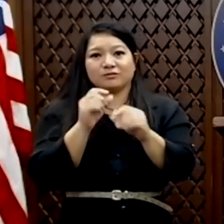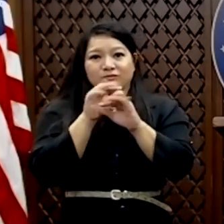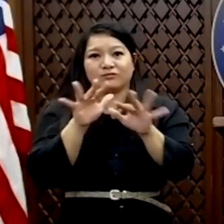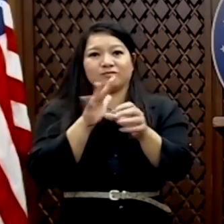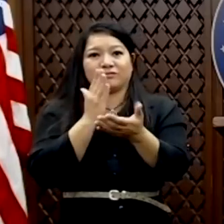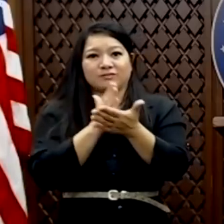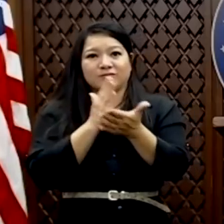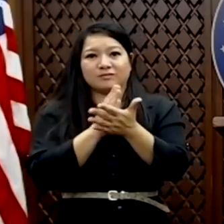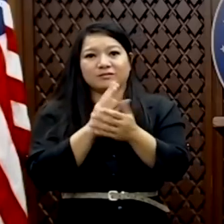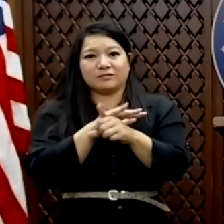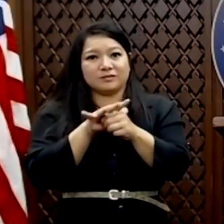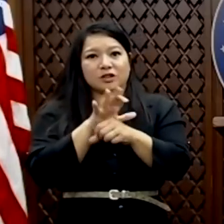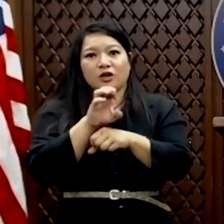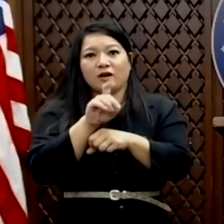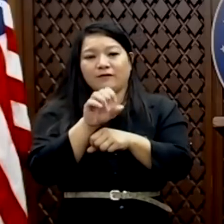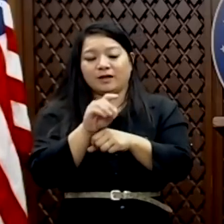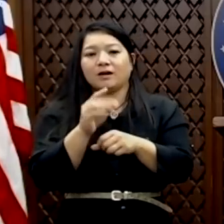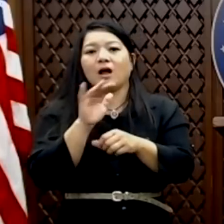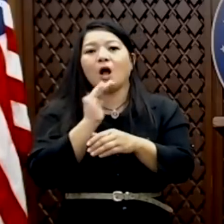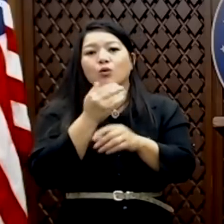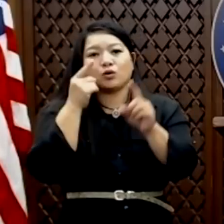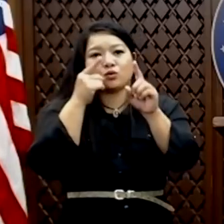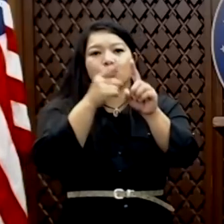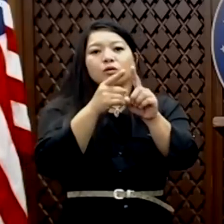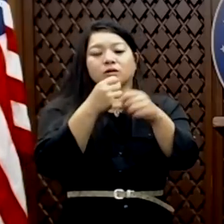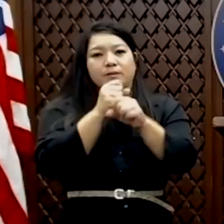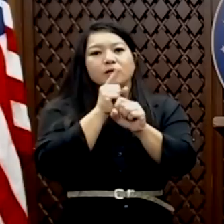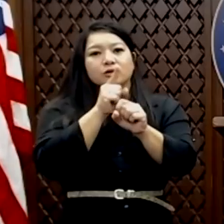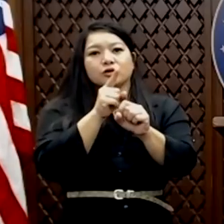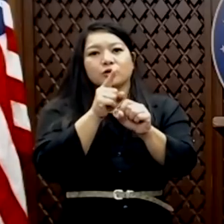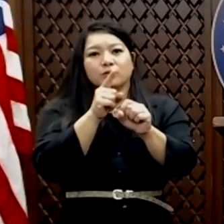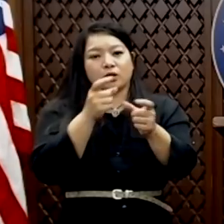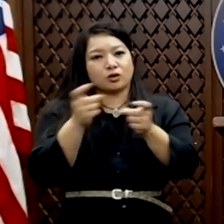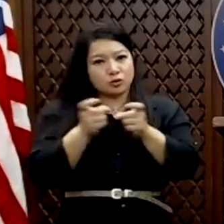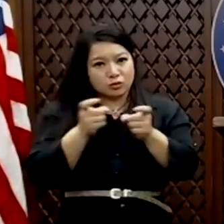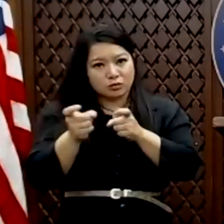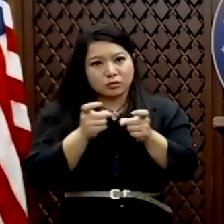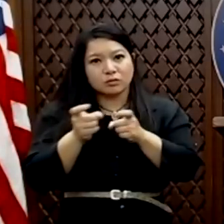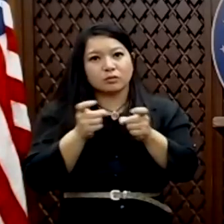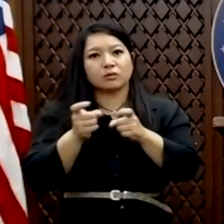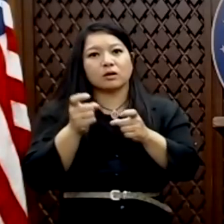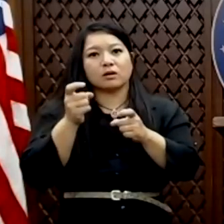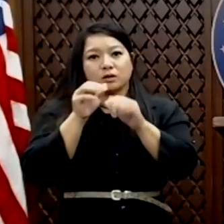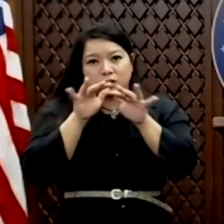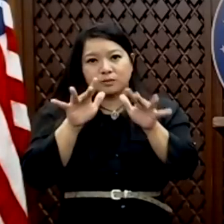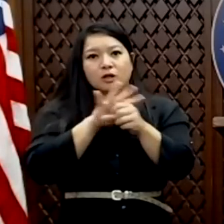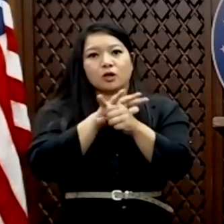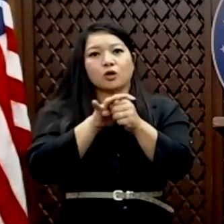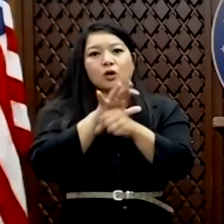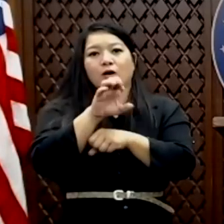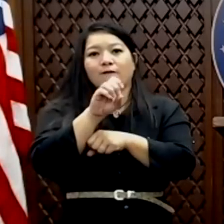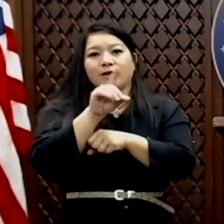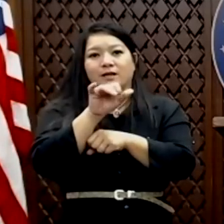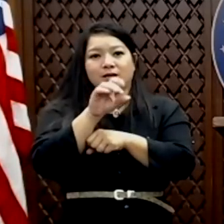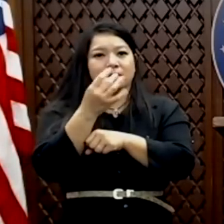But that's our goal. Our goal is to eradicate this virus and to move on with our normal daily